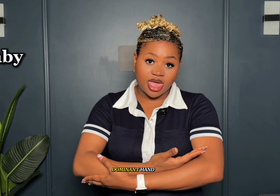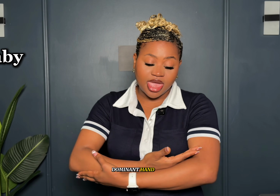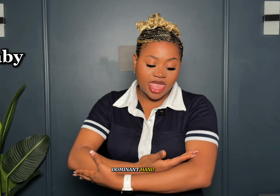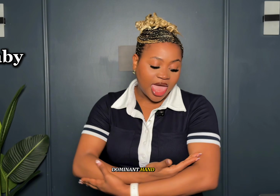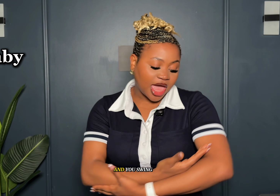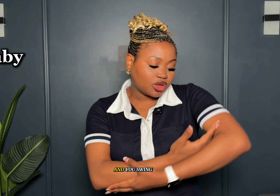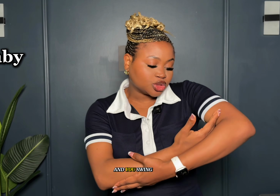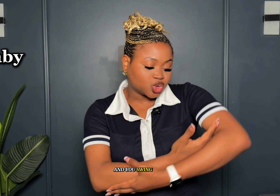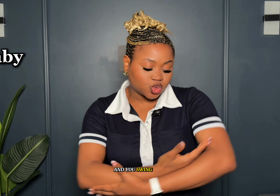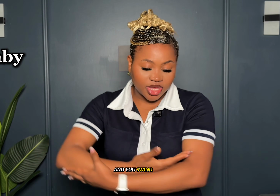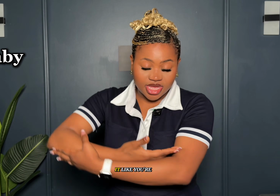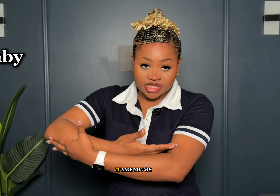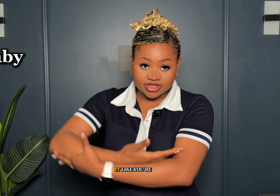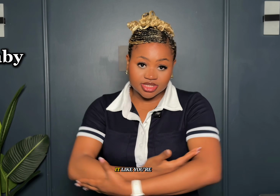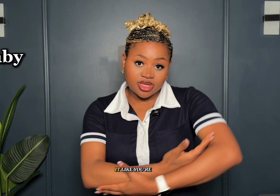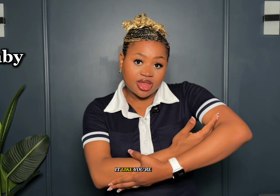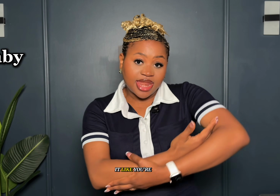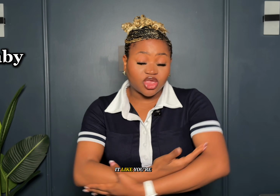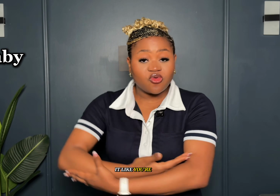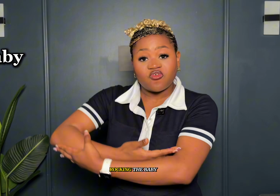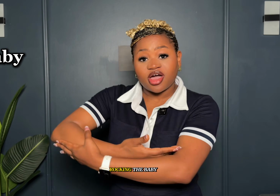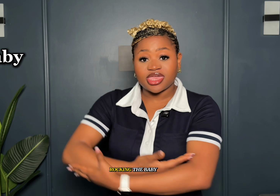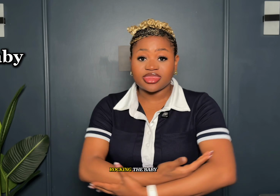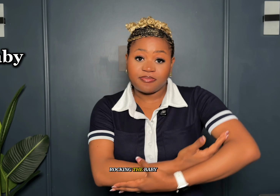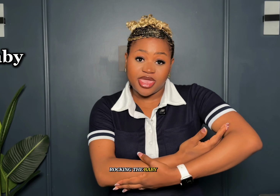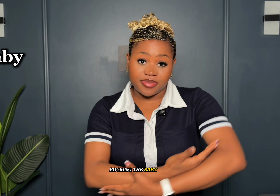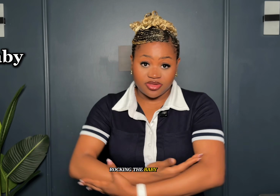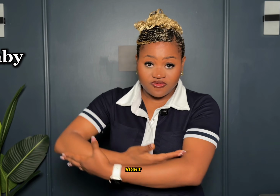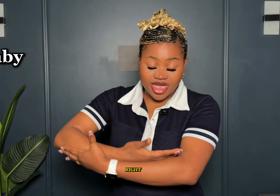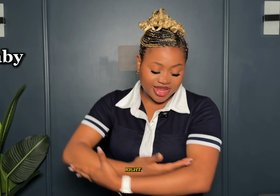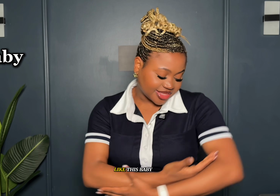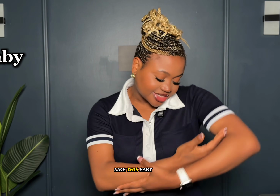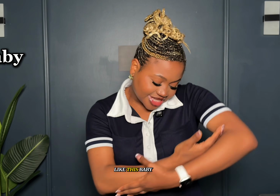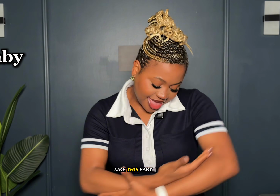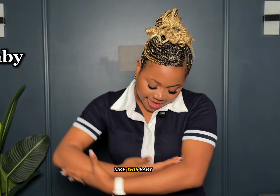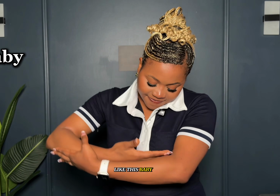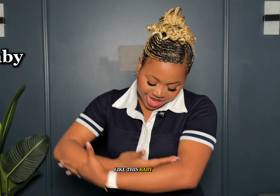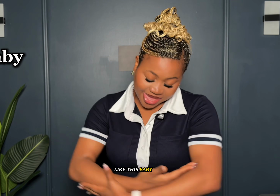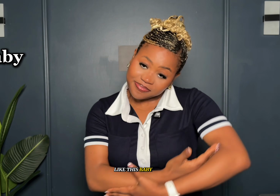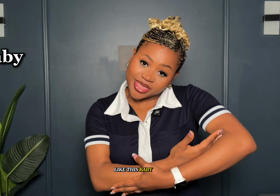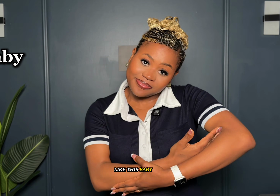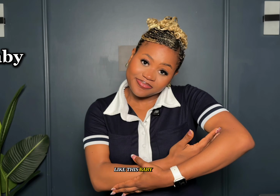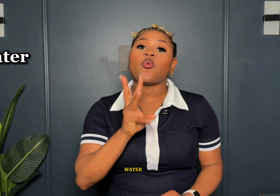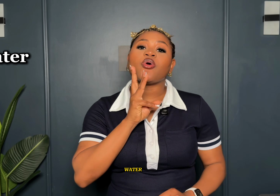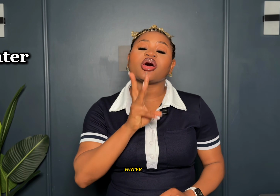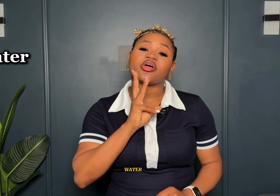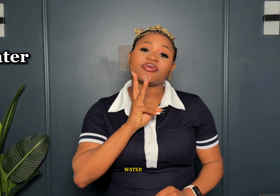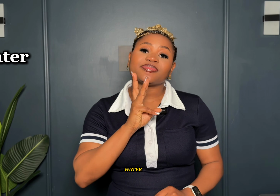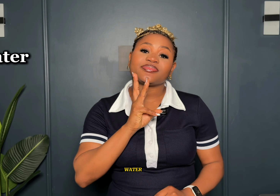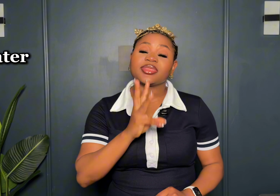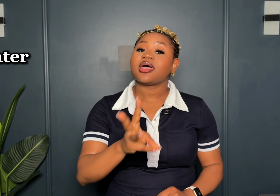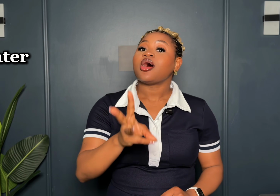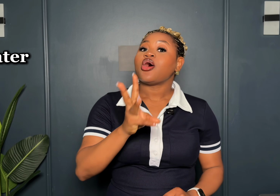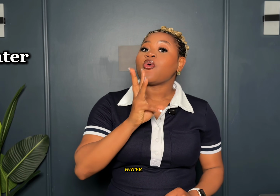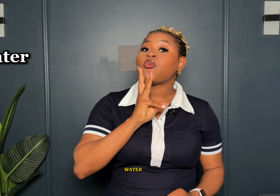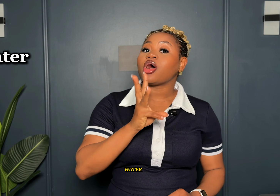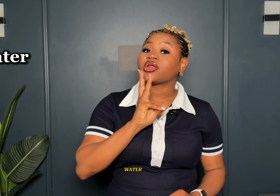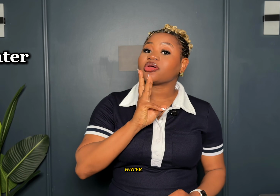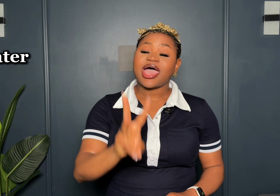hand, and you swing it like you're rocking the baby, right? Like this. Baby. Water. Water.